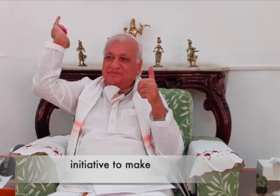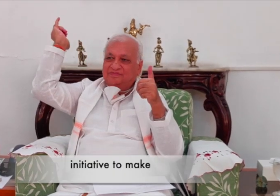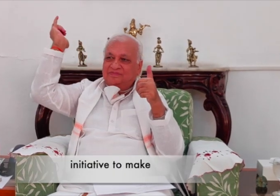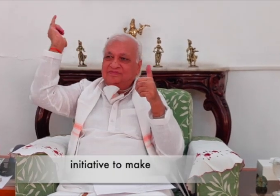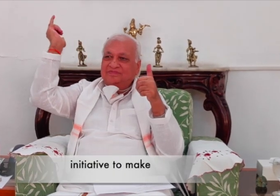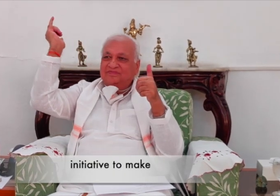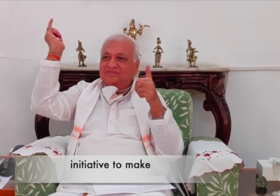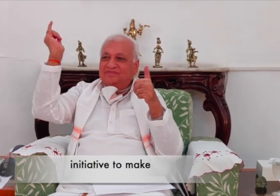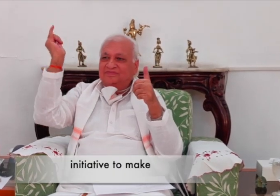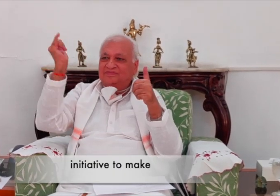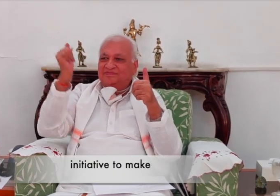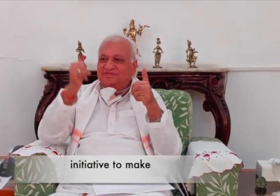initiative